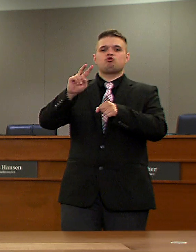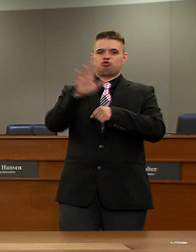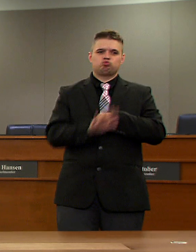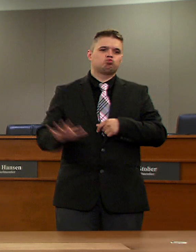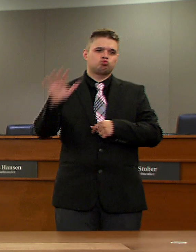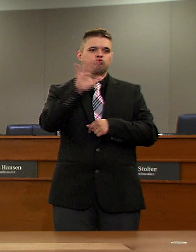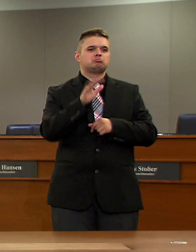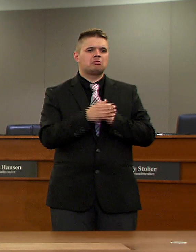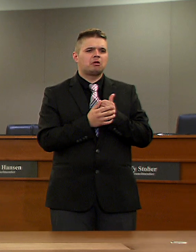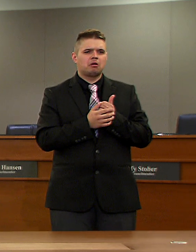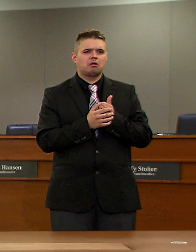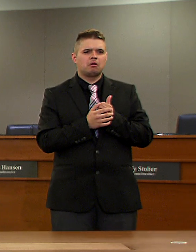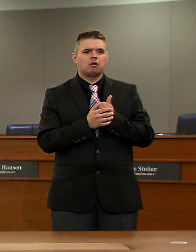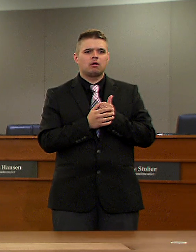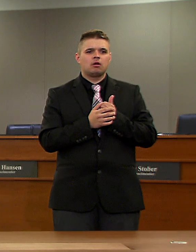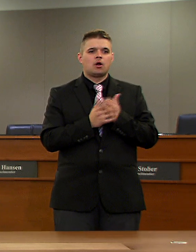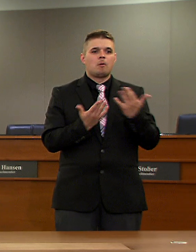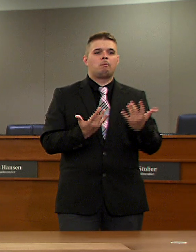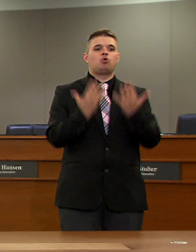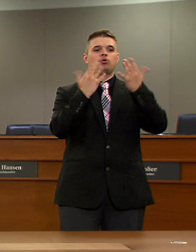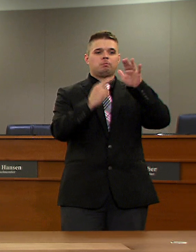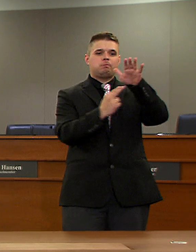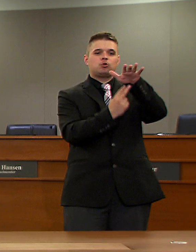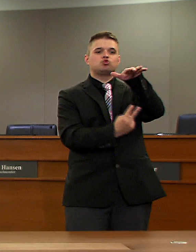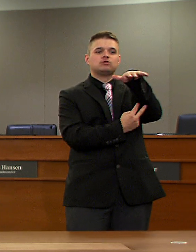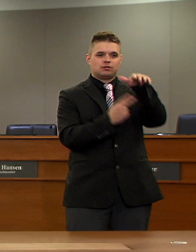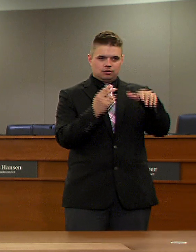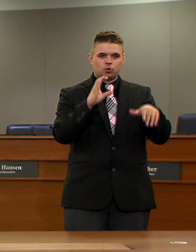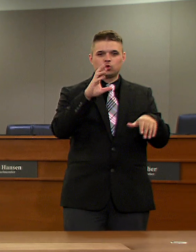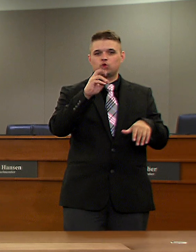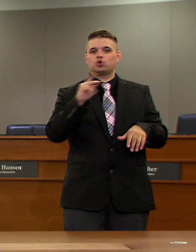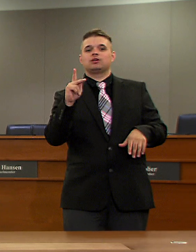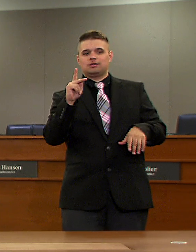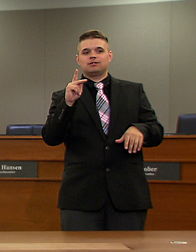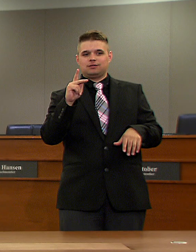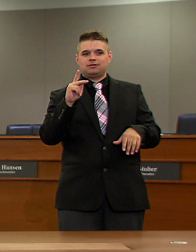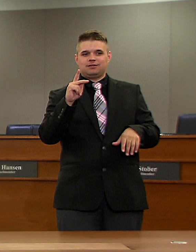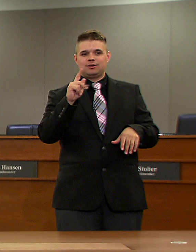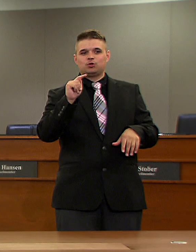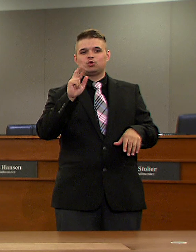Burt Bridge Creek Trail at Divine Road,